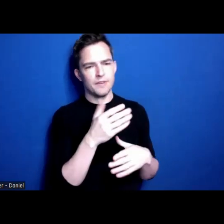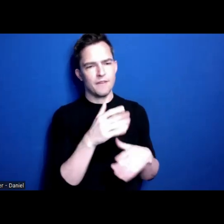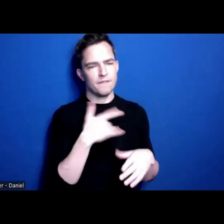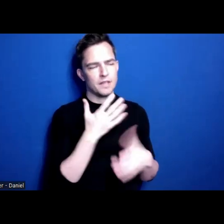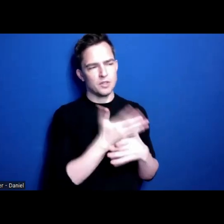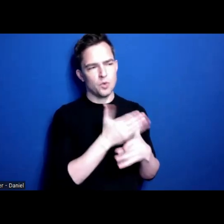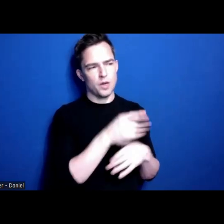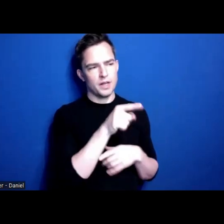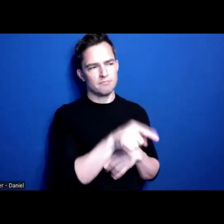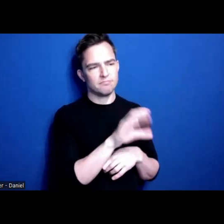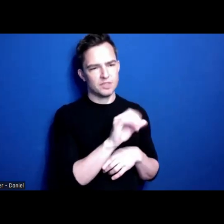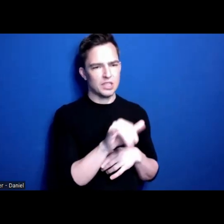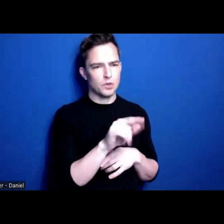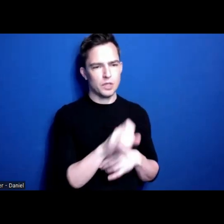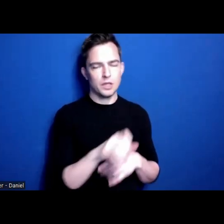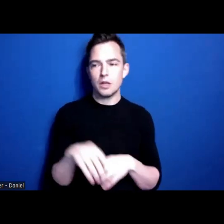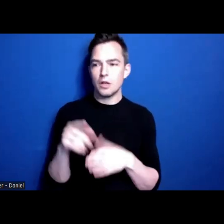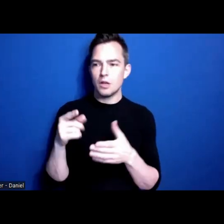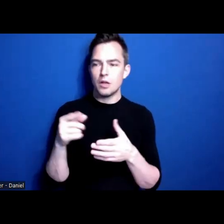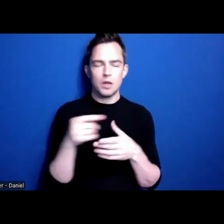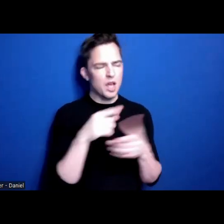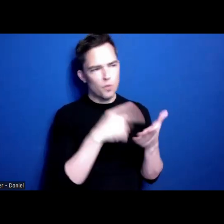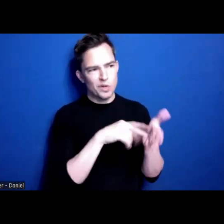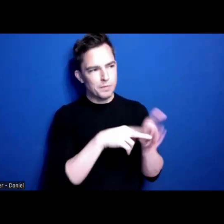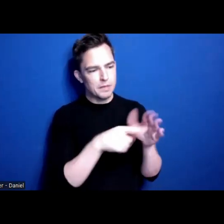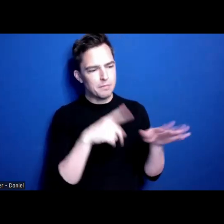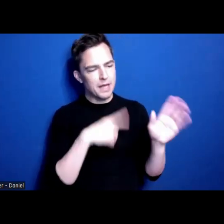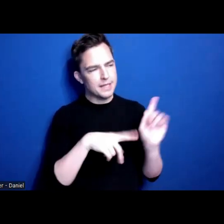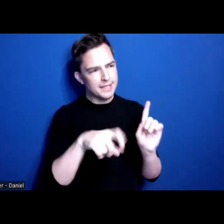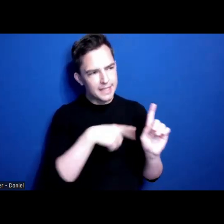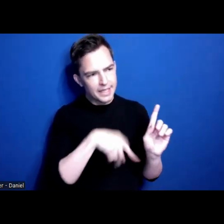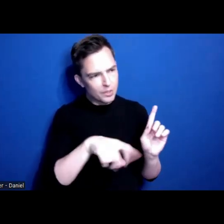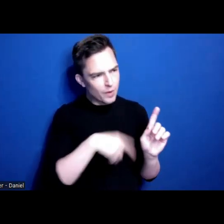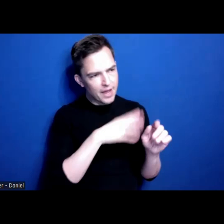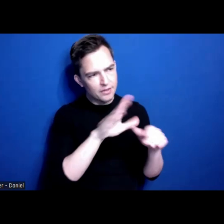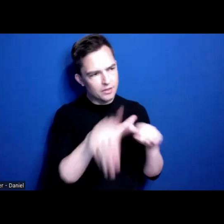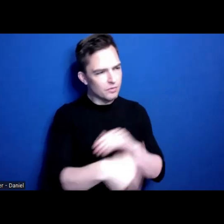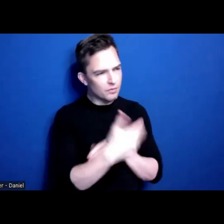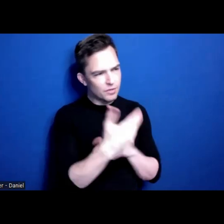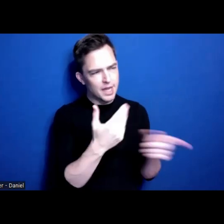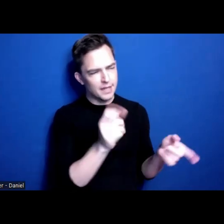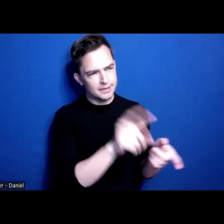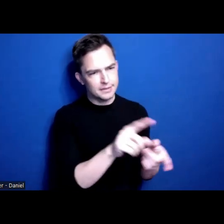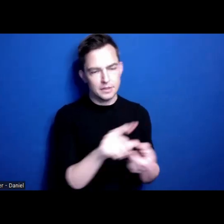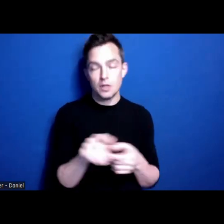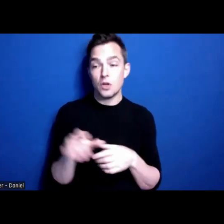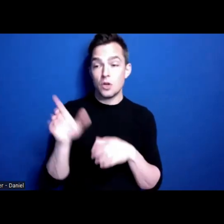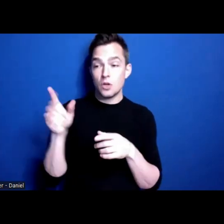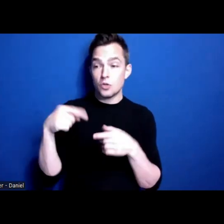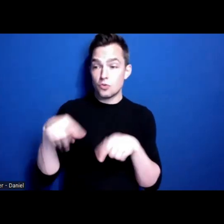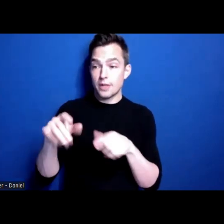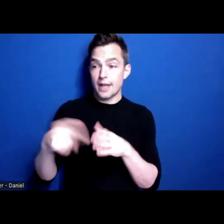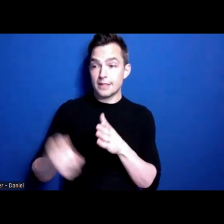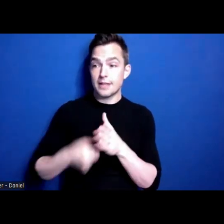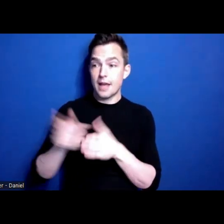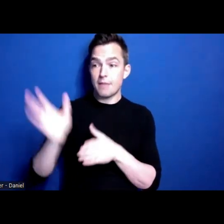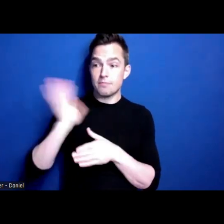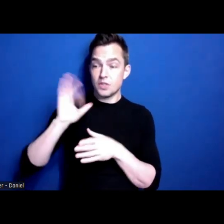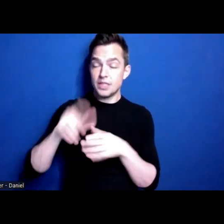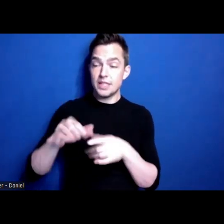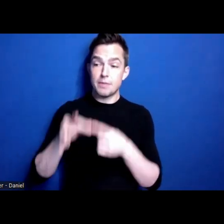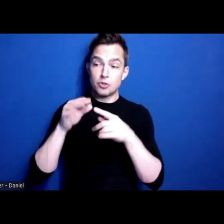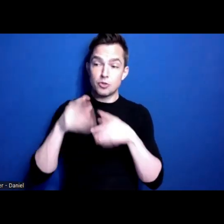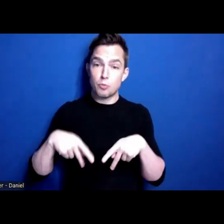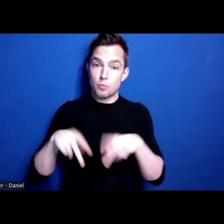And what do you mean by sneaking around at night? Asks Raven. Well, back in those days, you needed a special permission